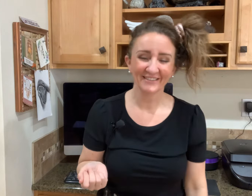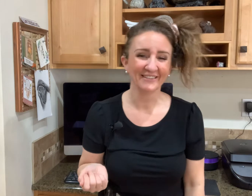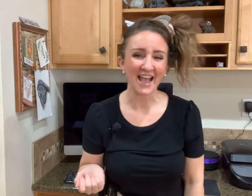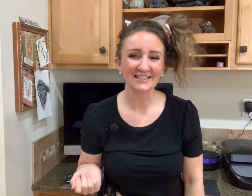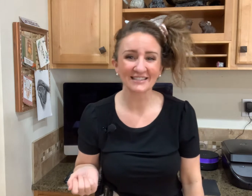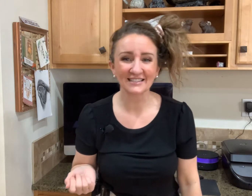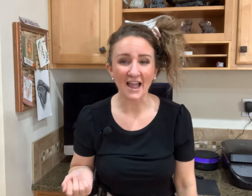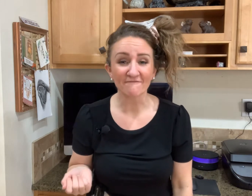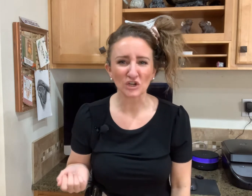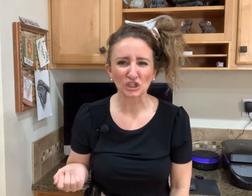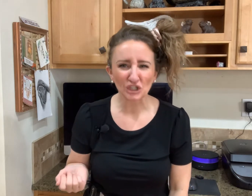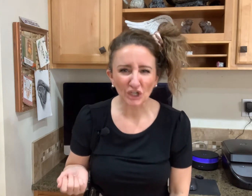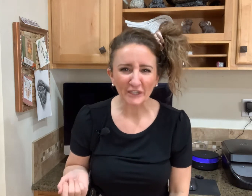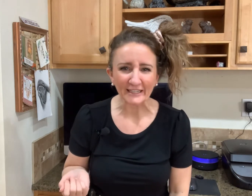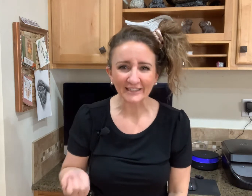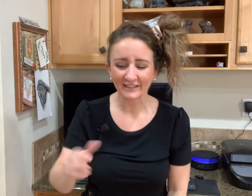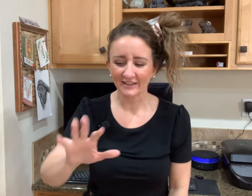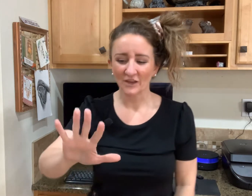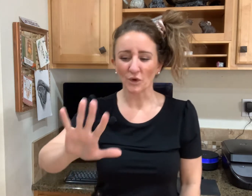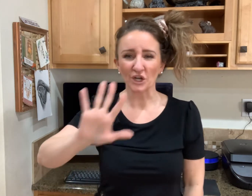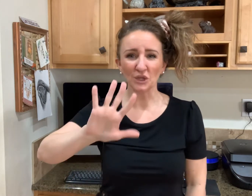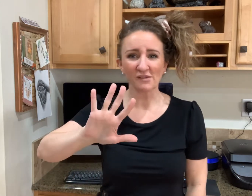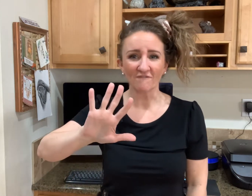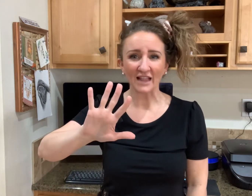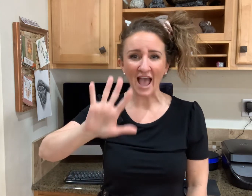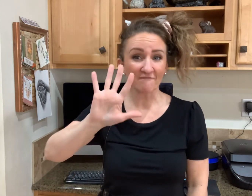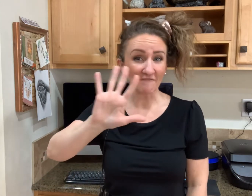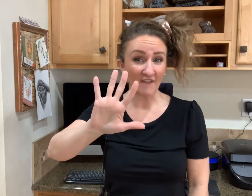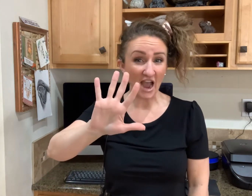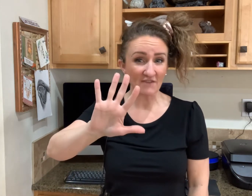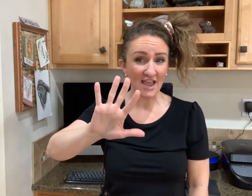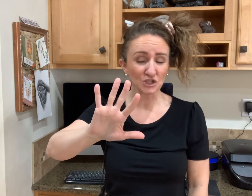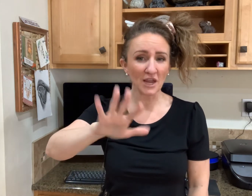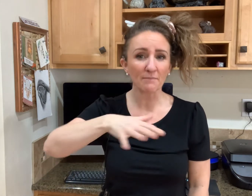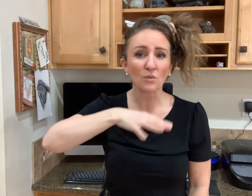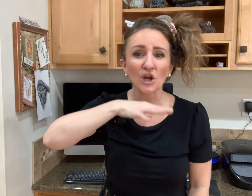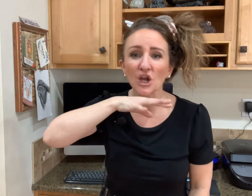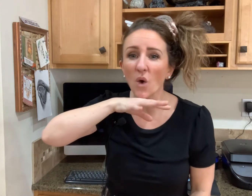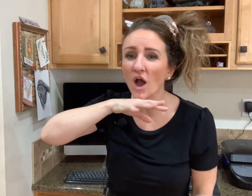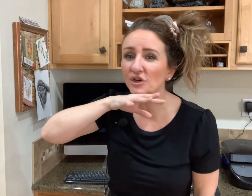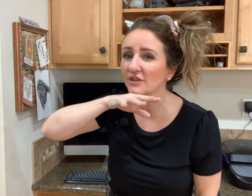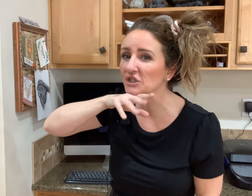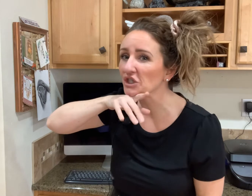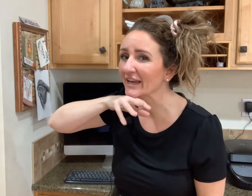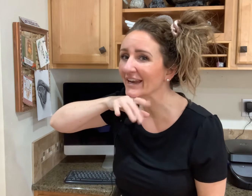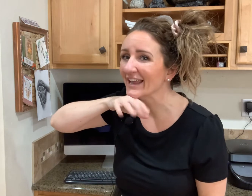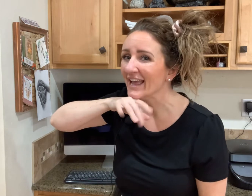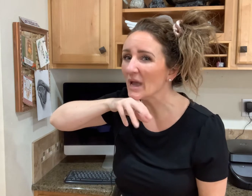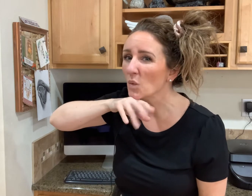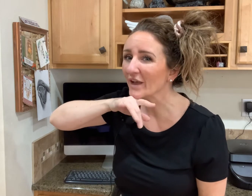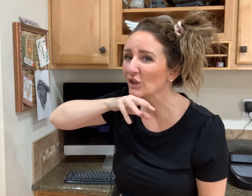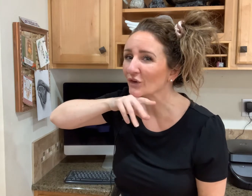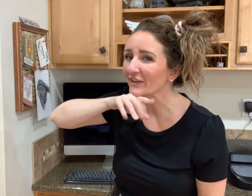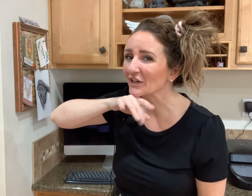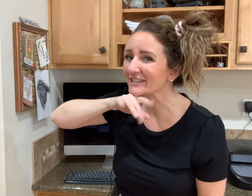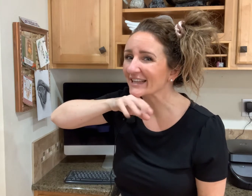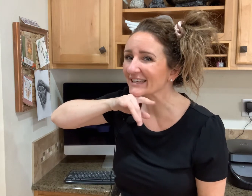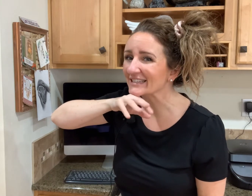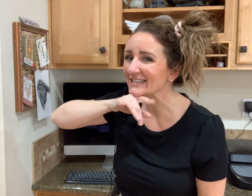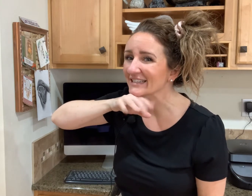Next is a sign for dirty. We're going to use a flat 5-hand shape, and we're going to go under the chin and wiggle our fingers like this.